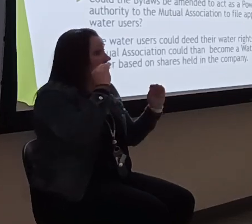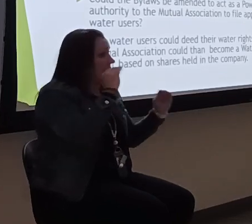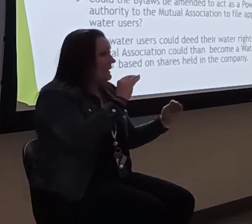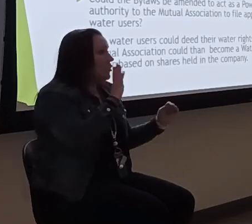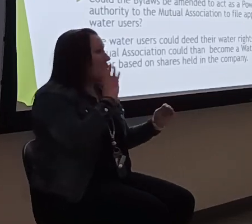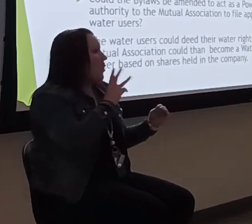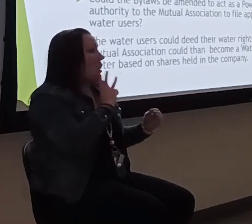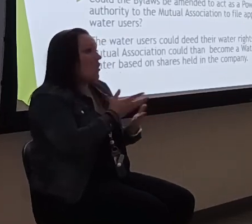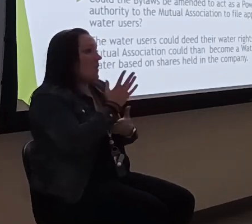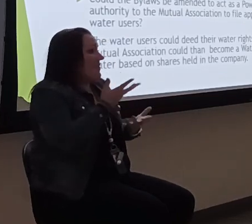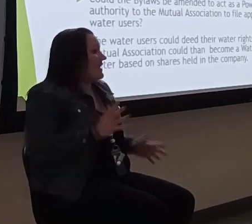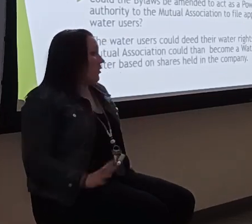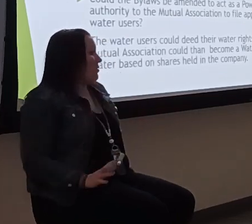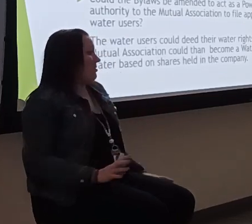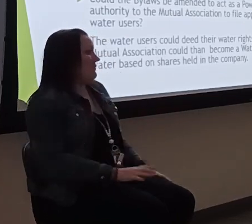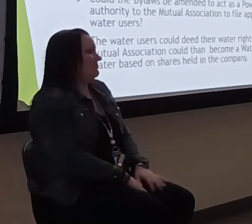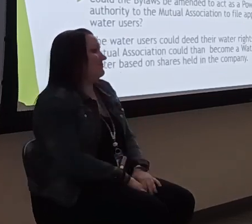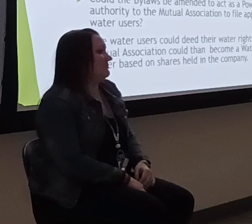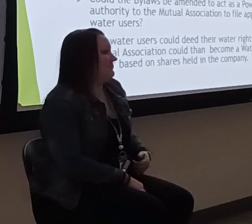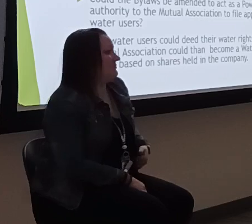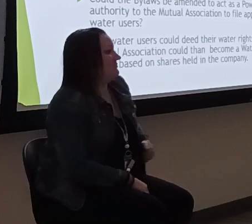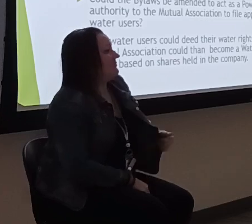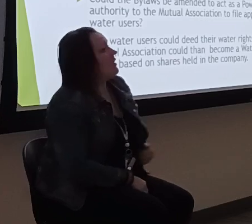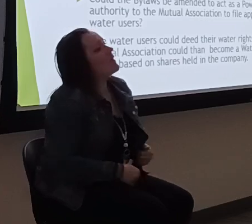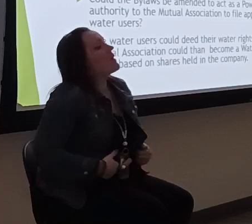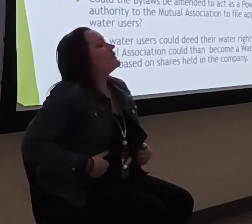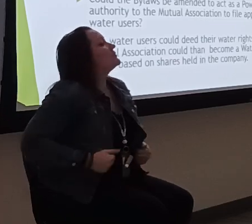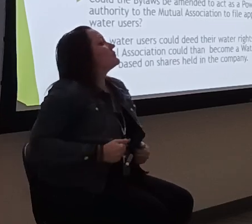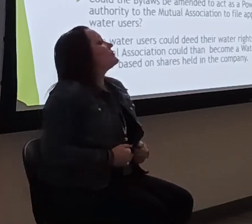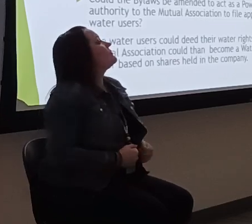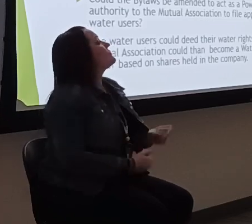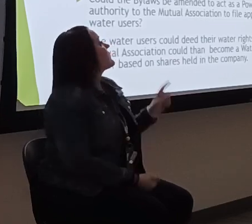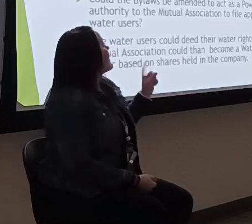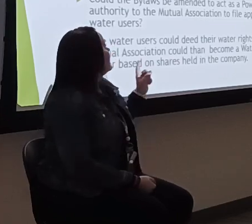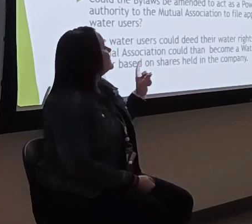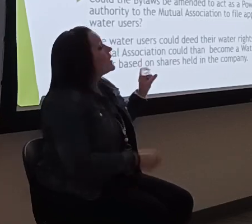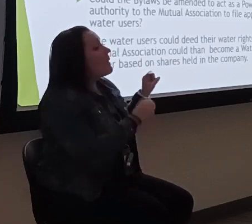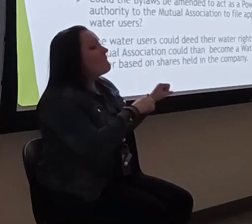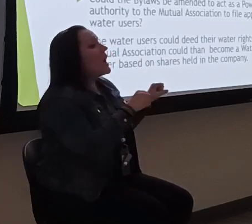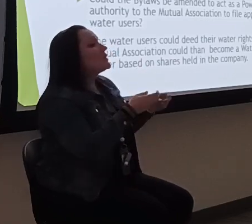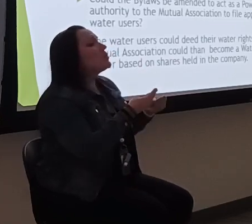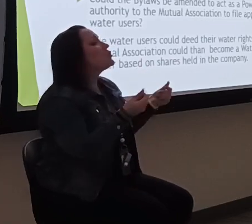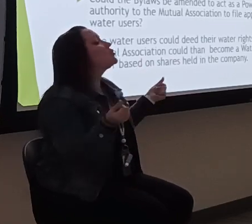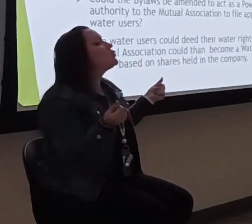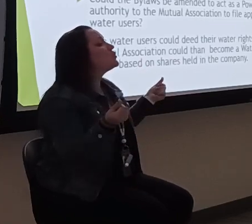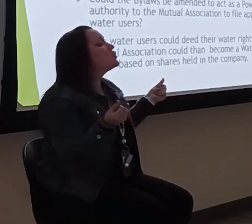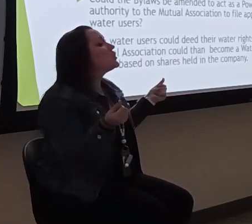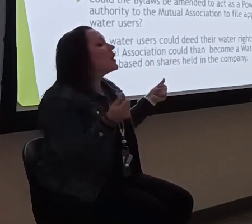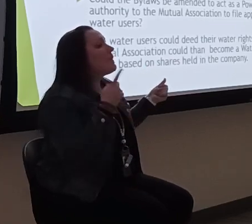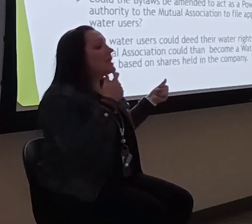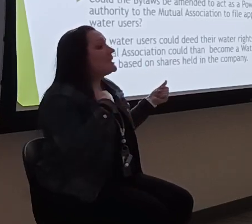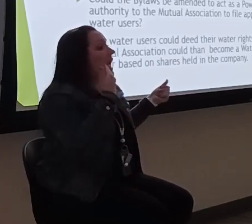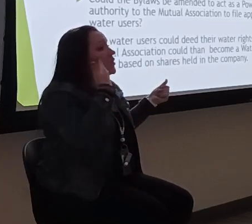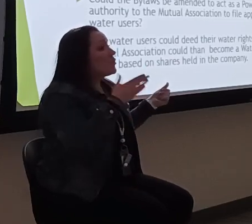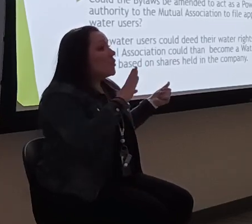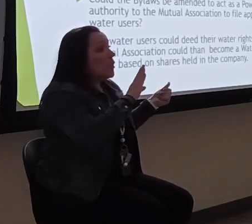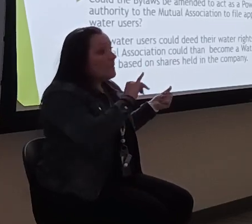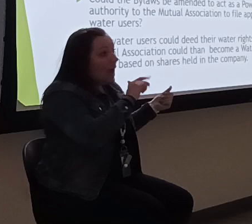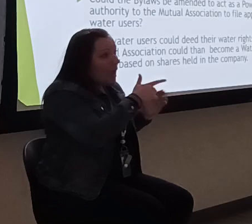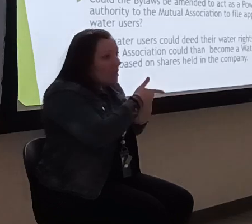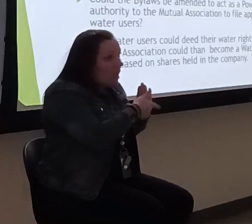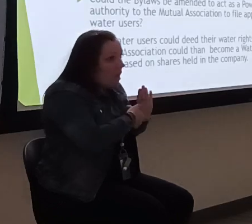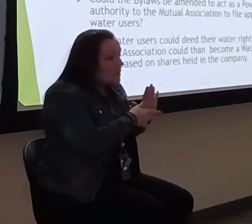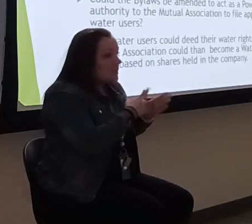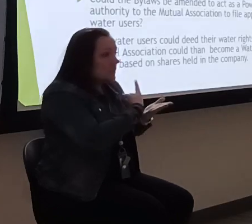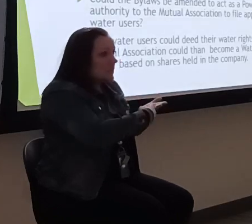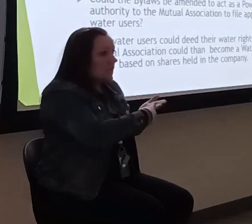water right. What are some of the possible solutions? Because I don't know what your bylaws